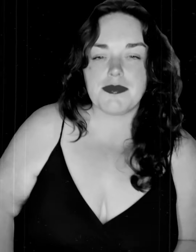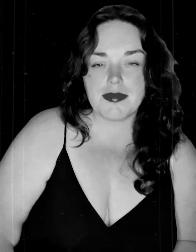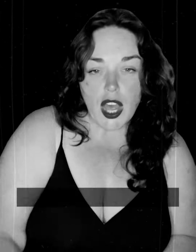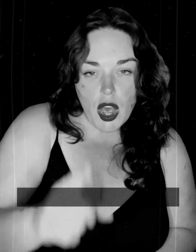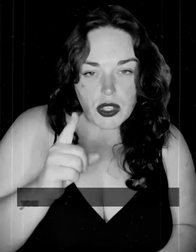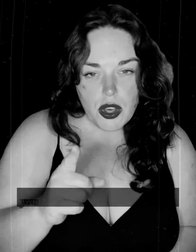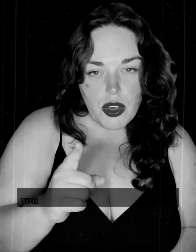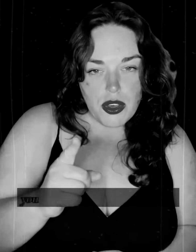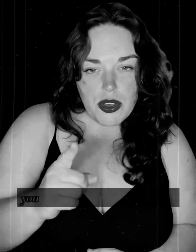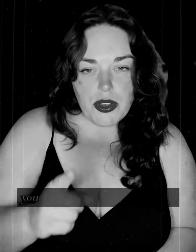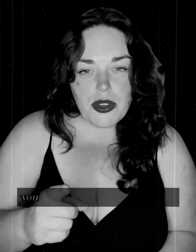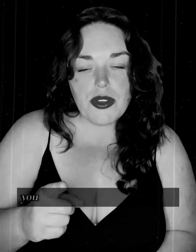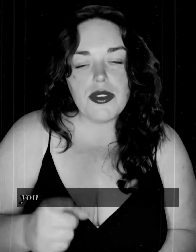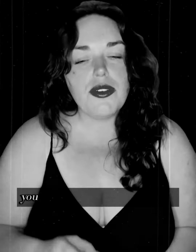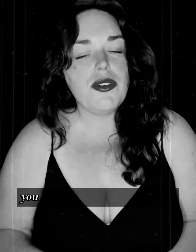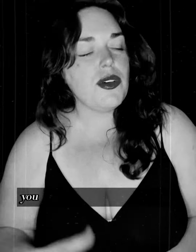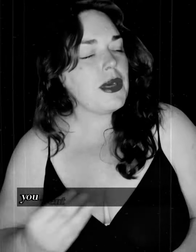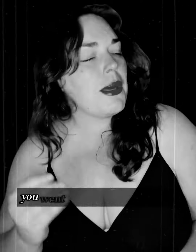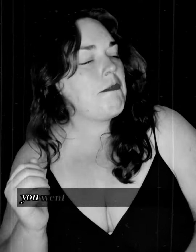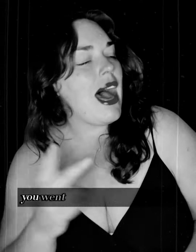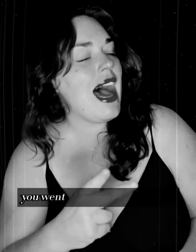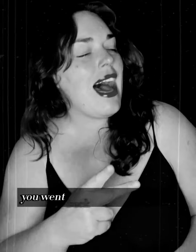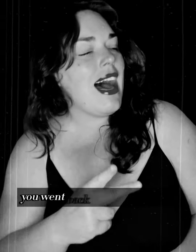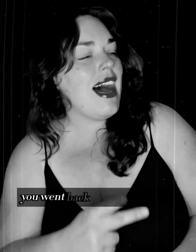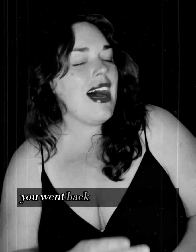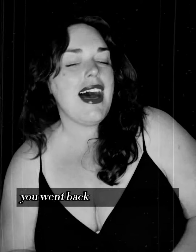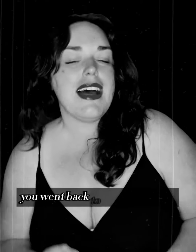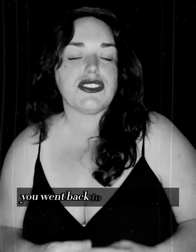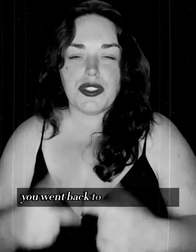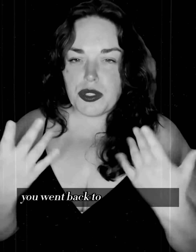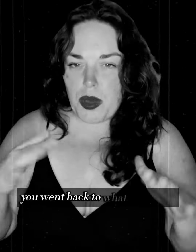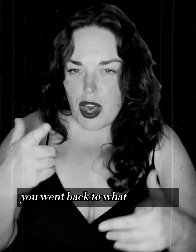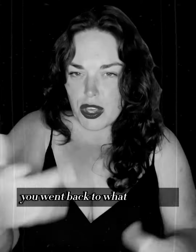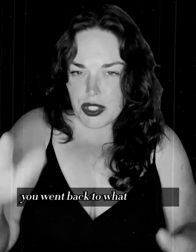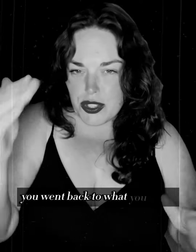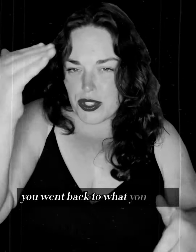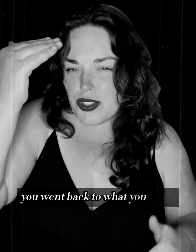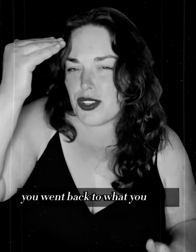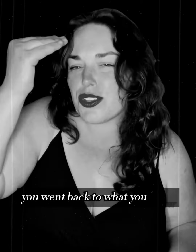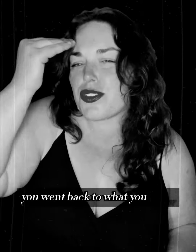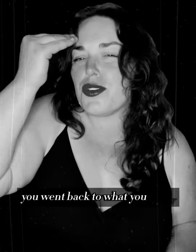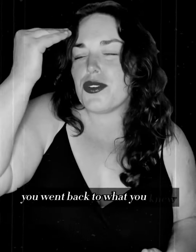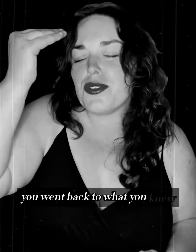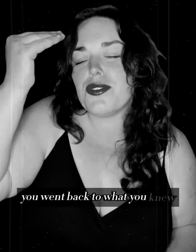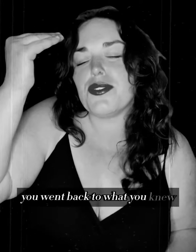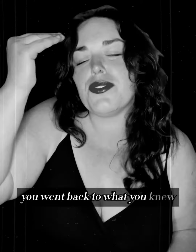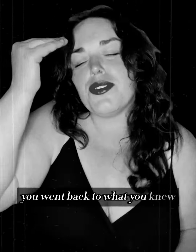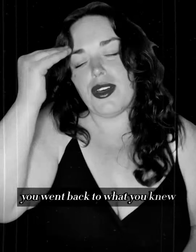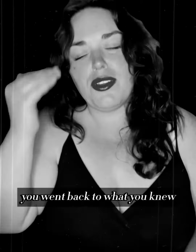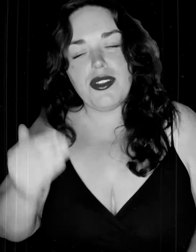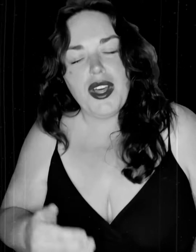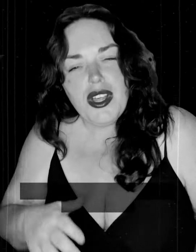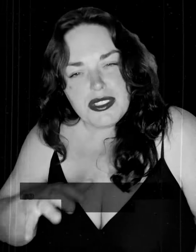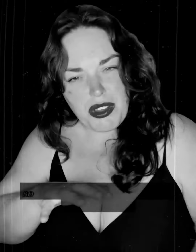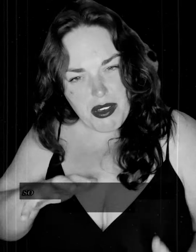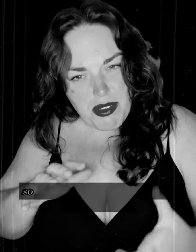You went back to what you knew So